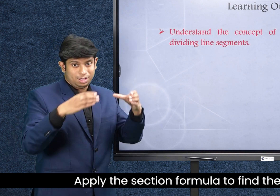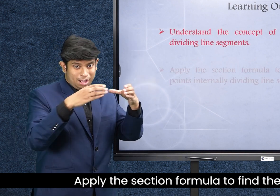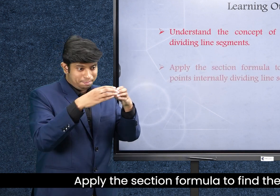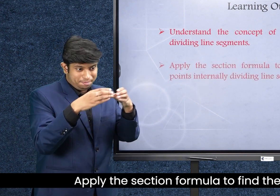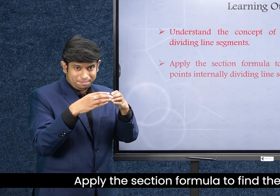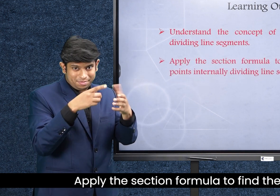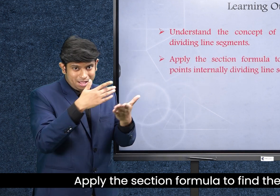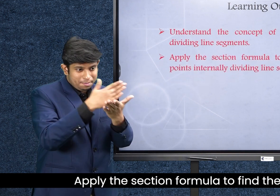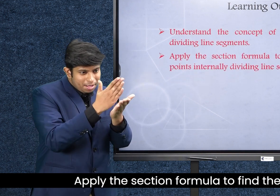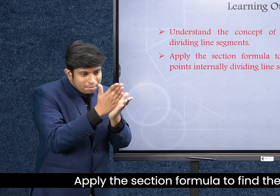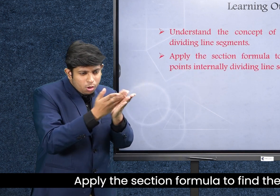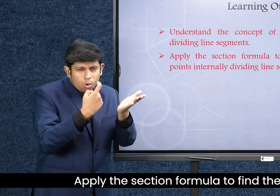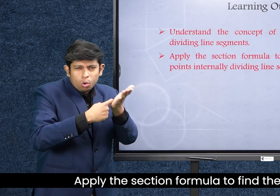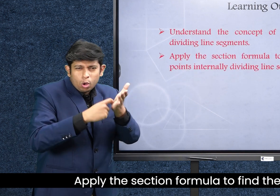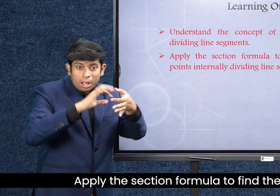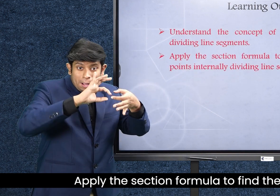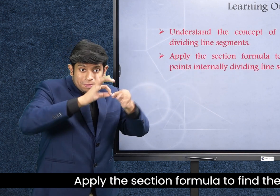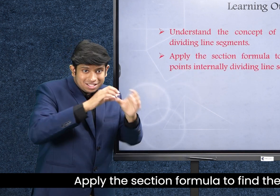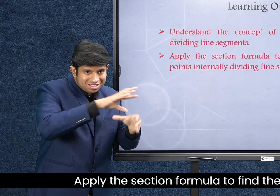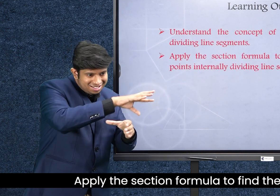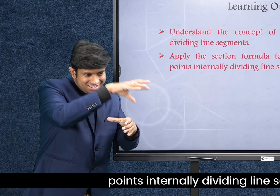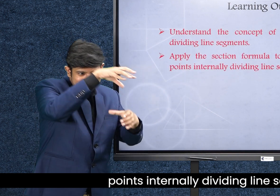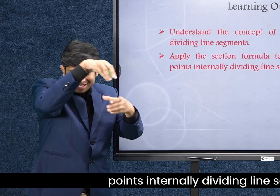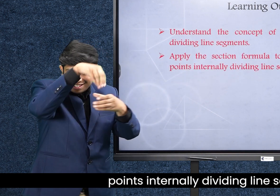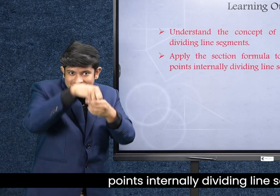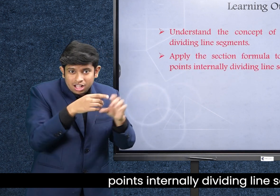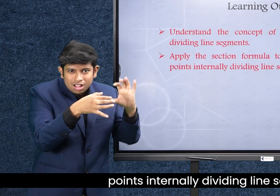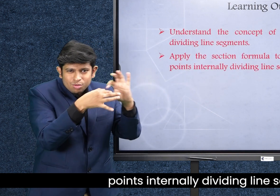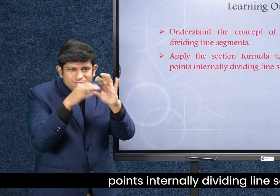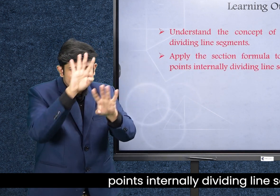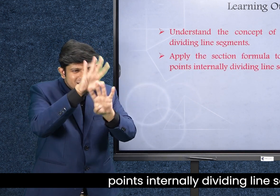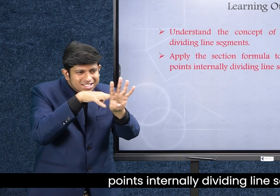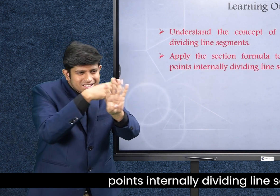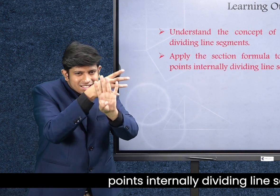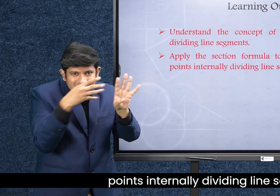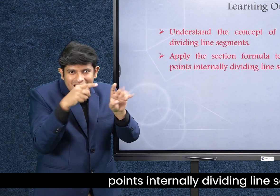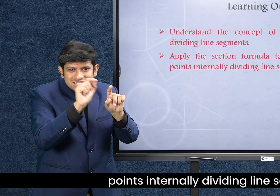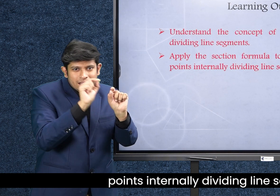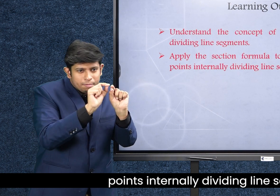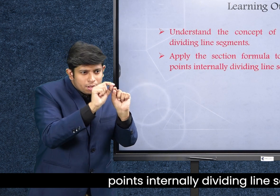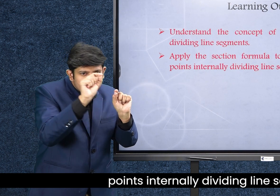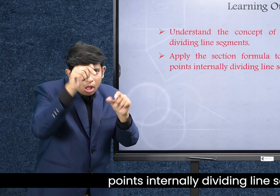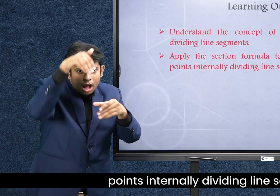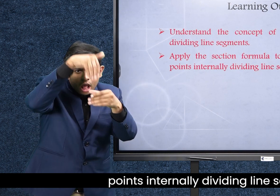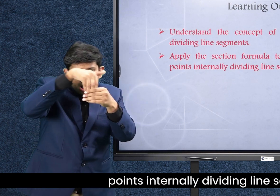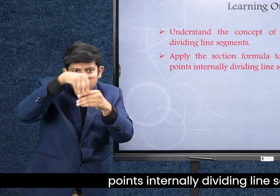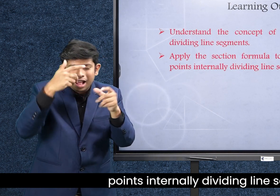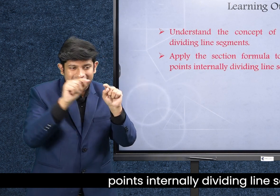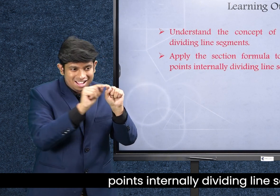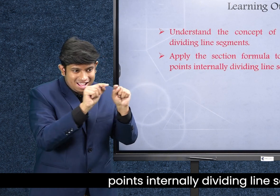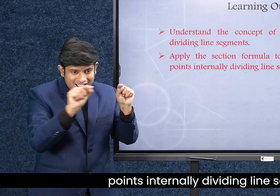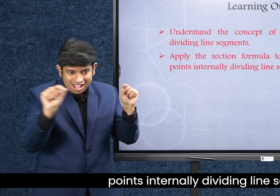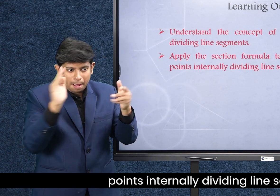Apply the section formula to find the coordinates of points internally dividing line segments.